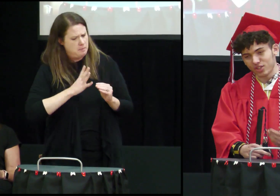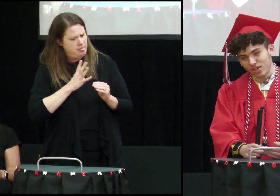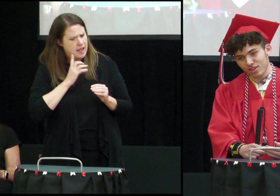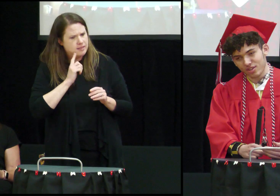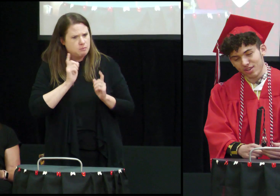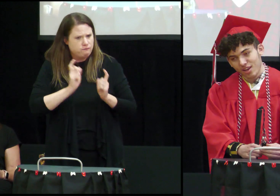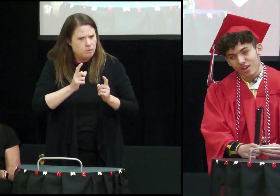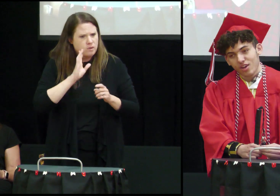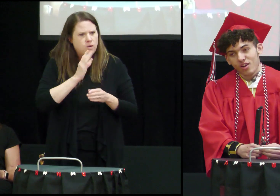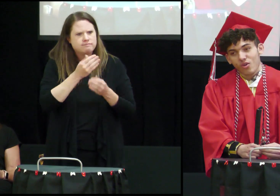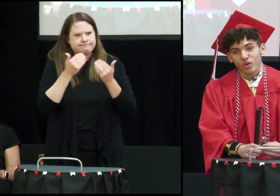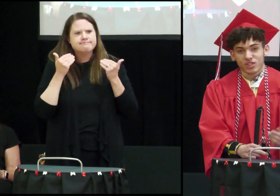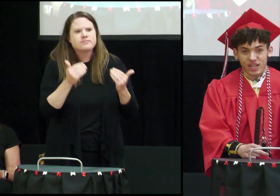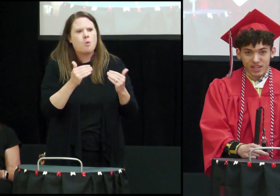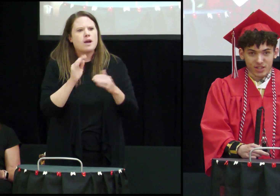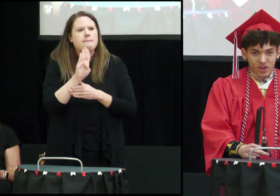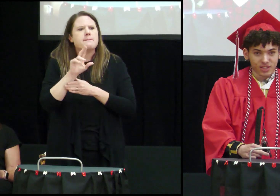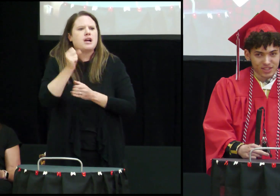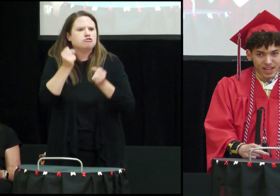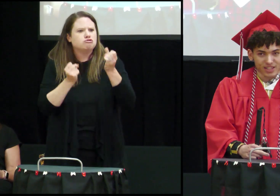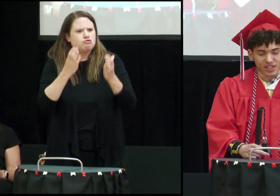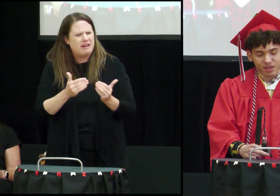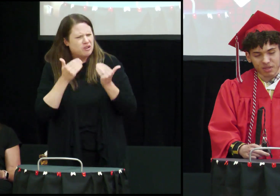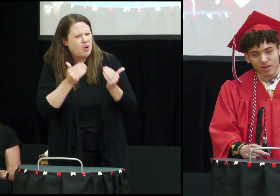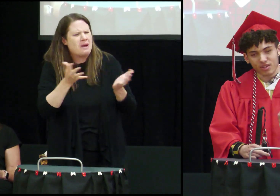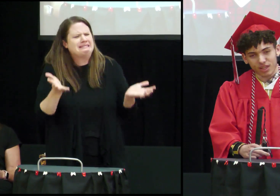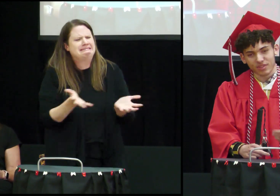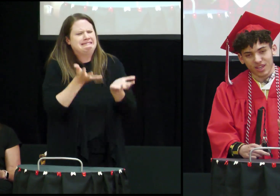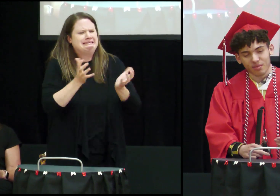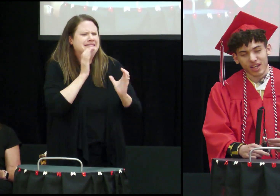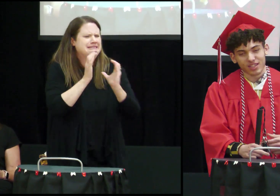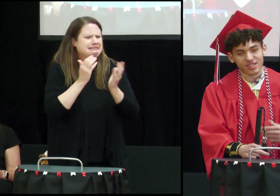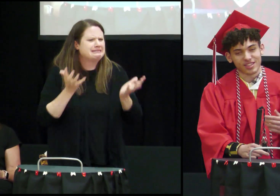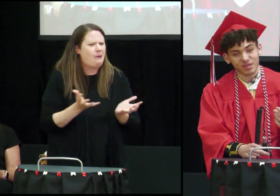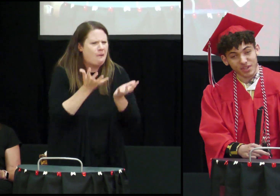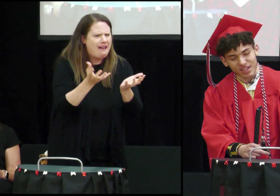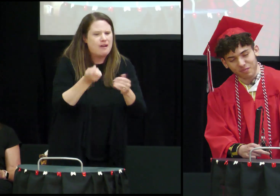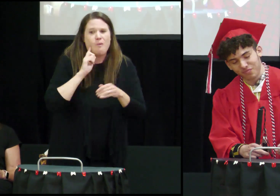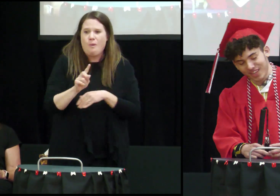cashier, or stand here on stage telling people how great of a time you had at CSDB.